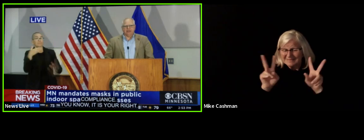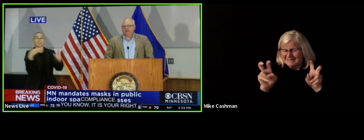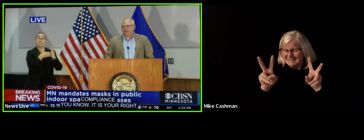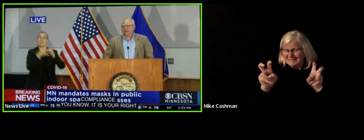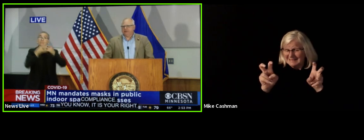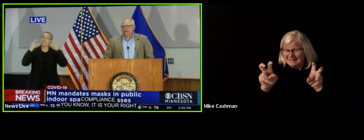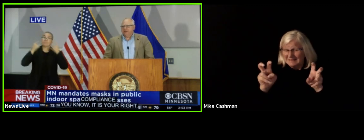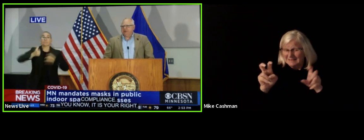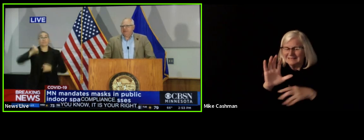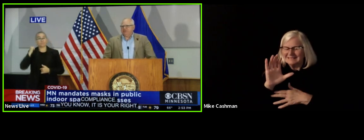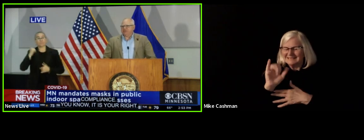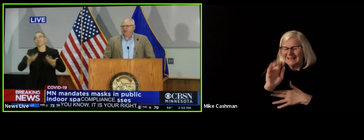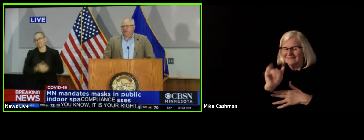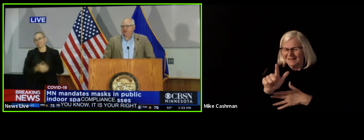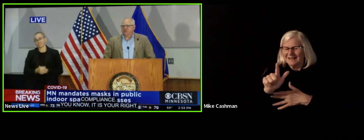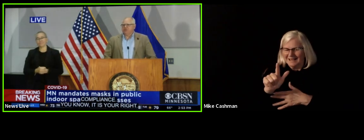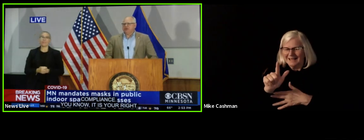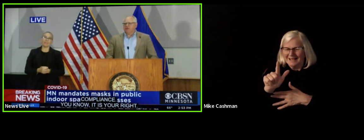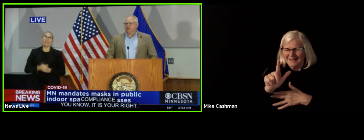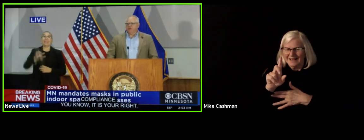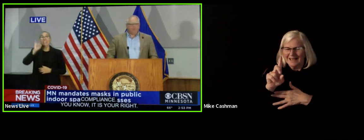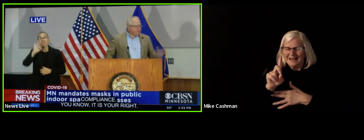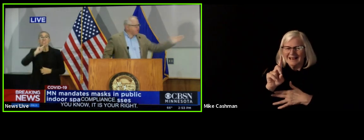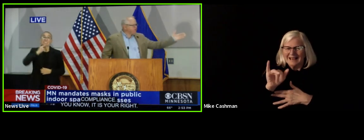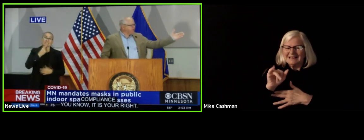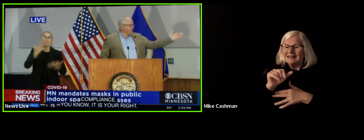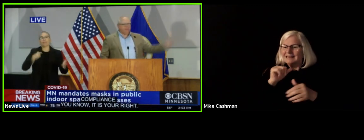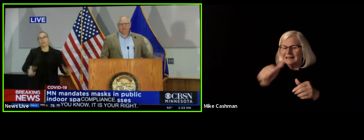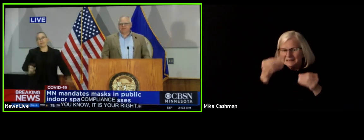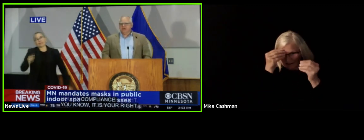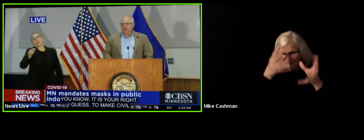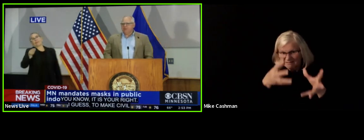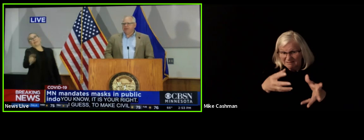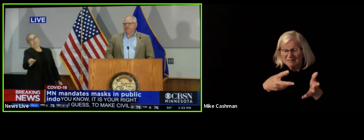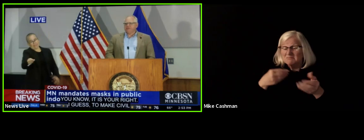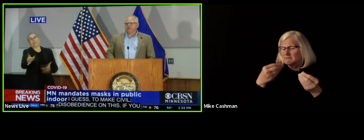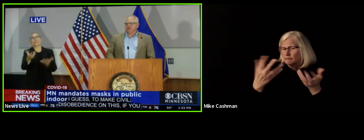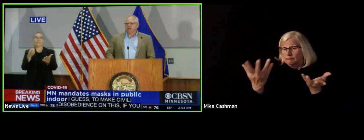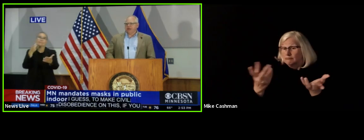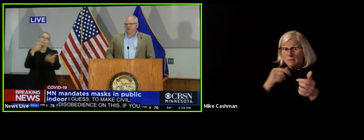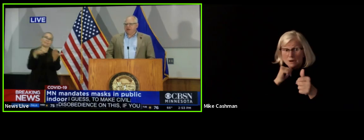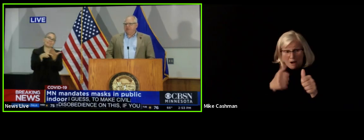ticket and you get a petty misdemeanor. Just to be clear, we were very specific on this. A petty